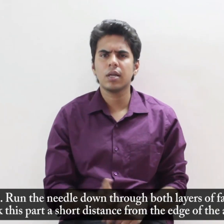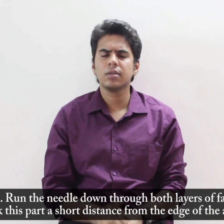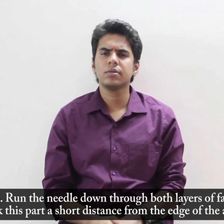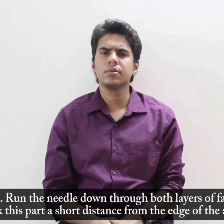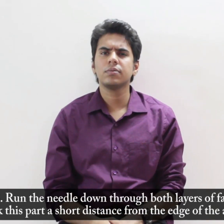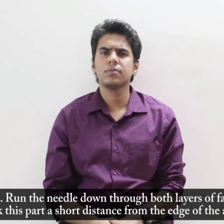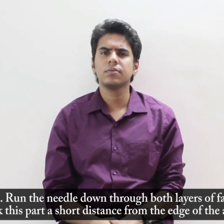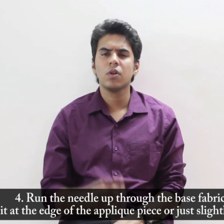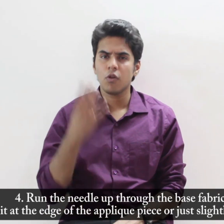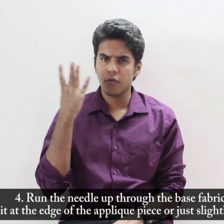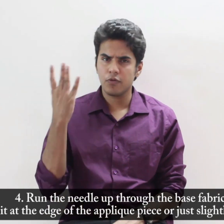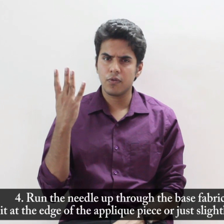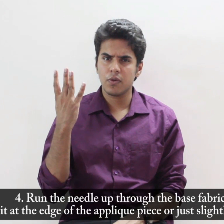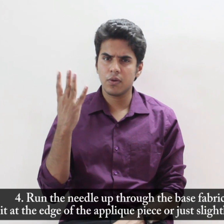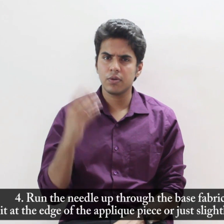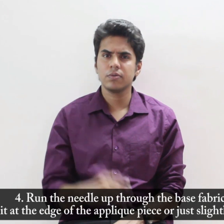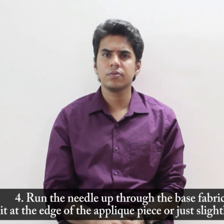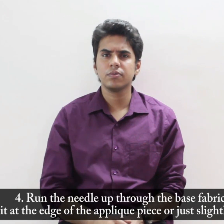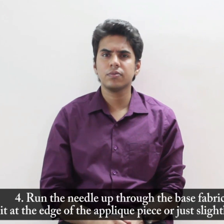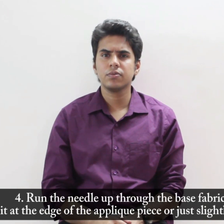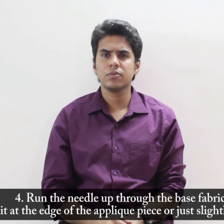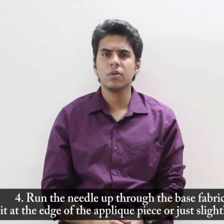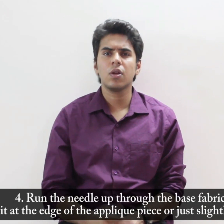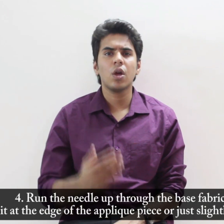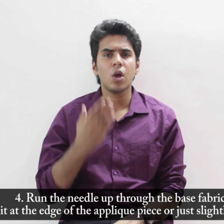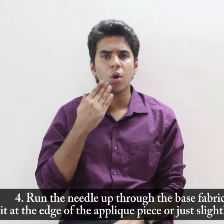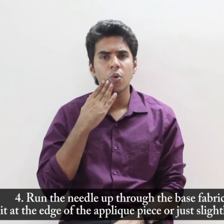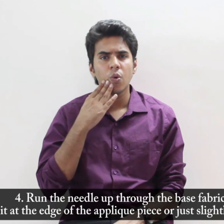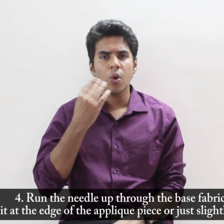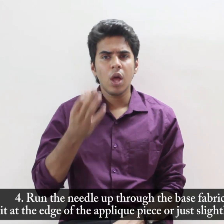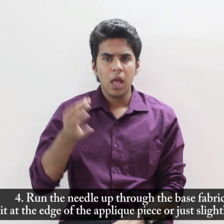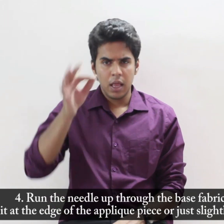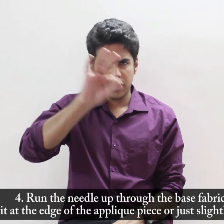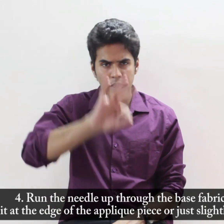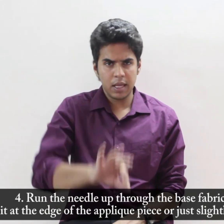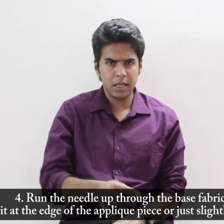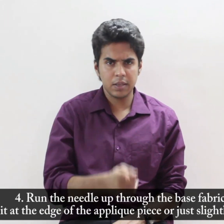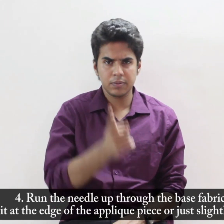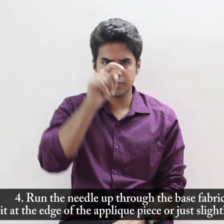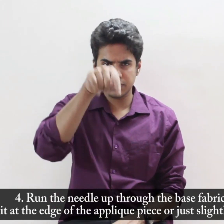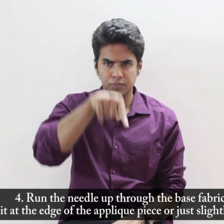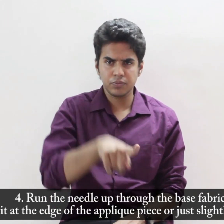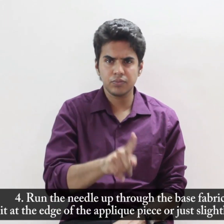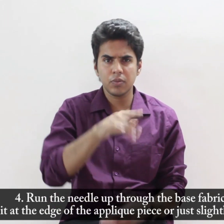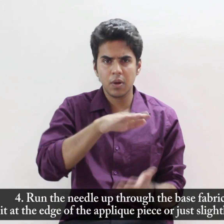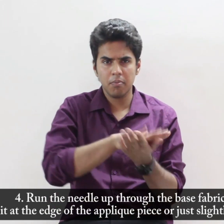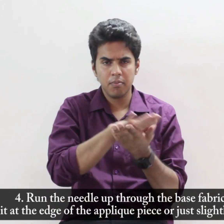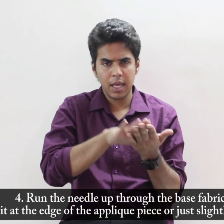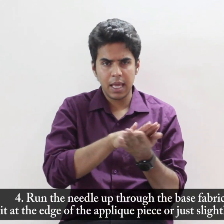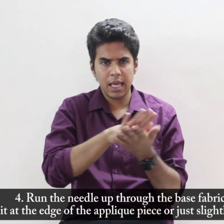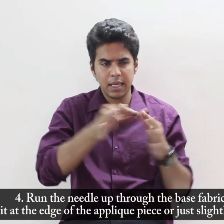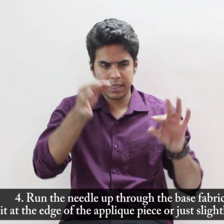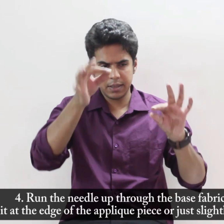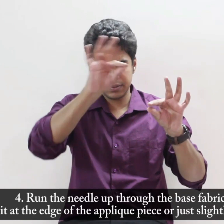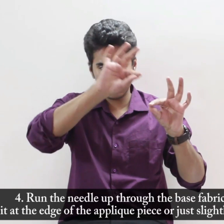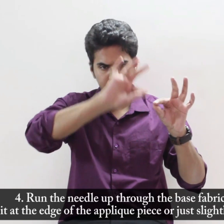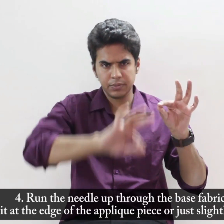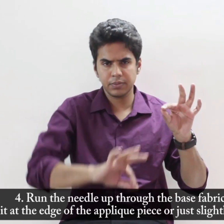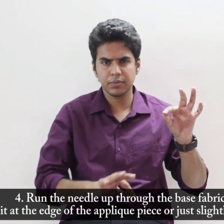Number 4. Run the needle up through the base fabric. Try to get it at the edge of applique piece or just slightly